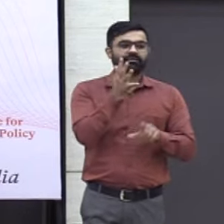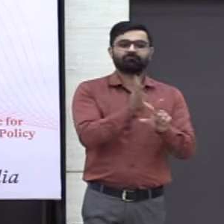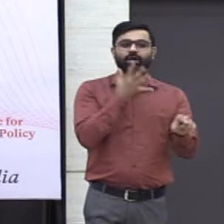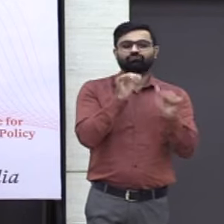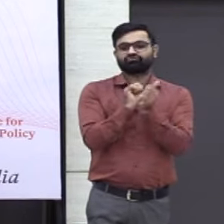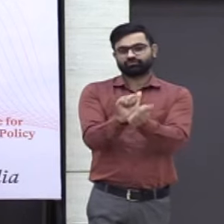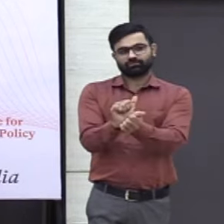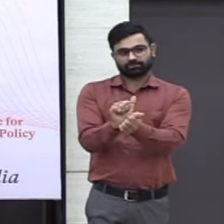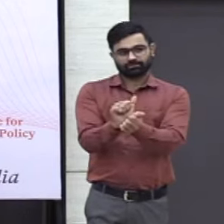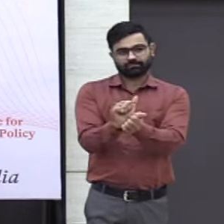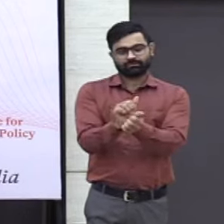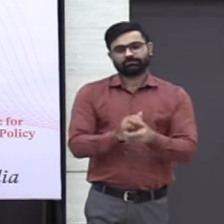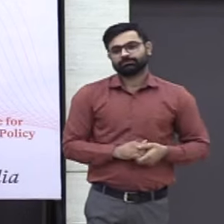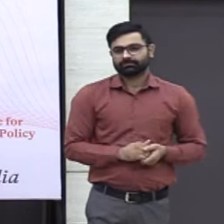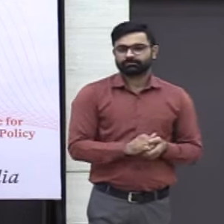5 years.